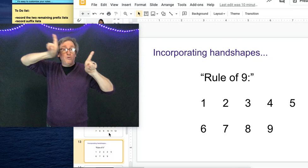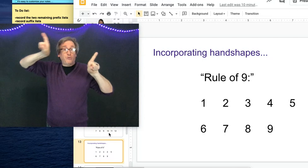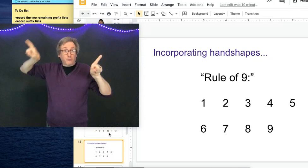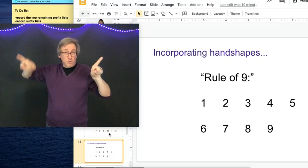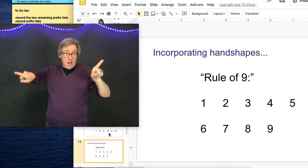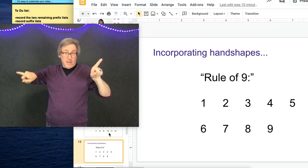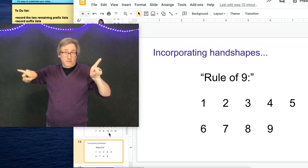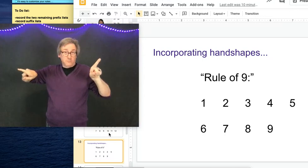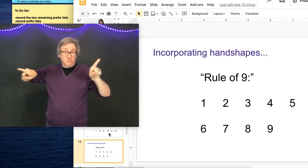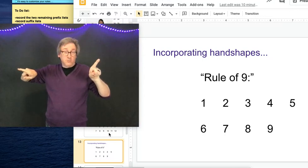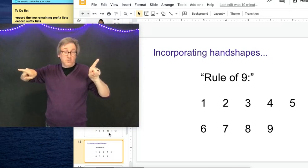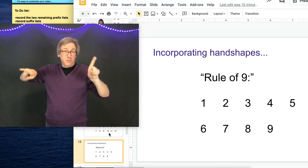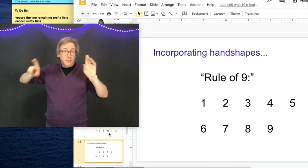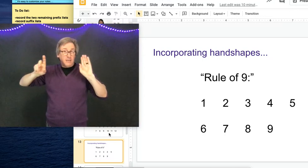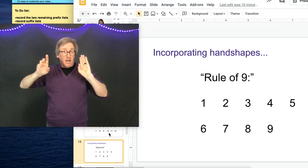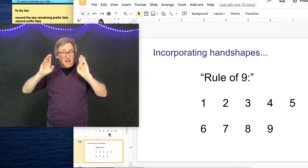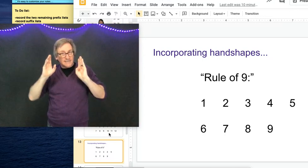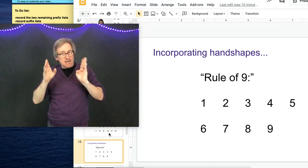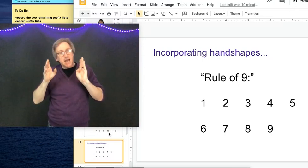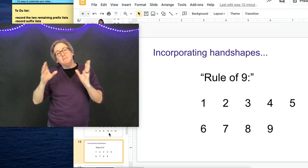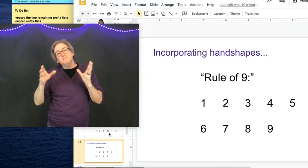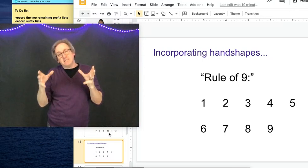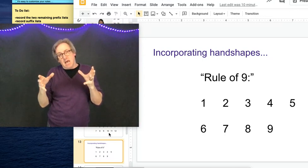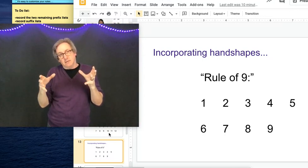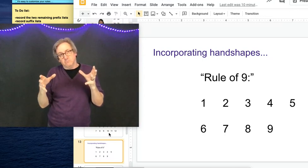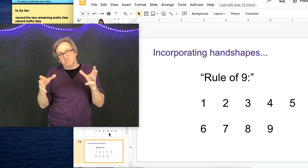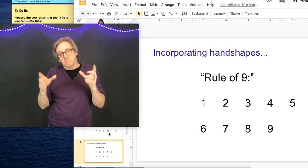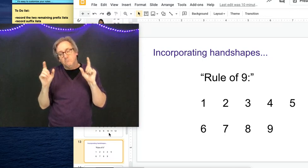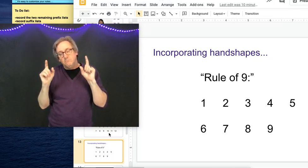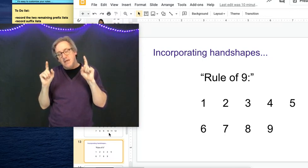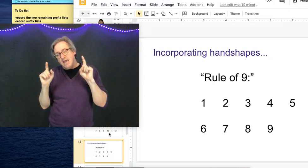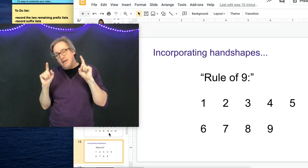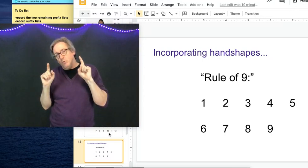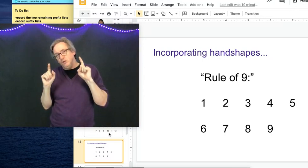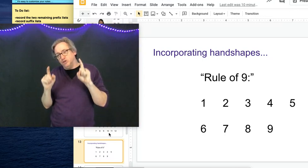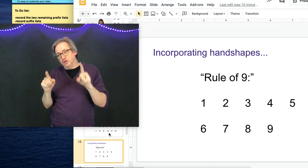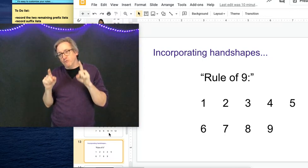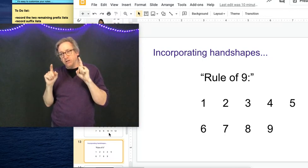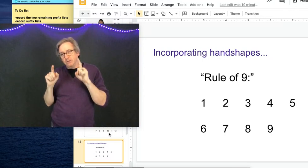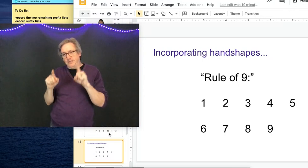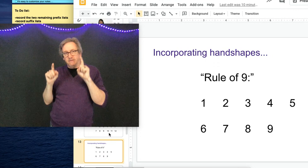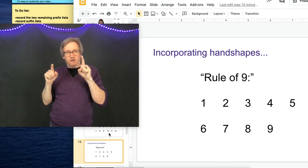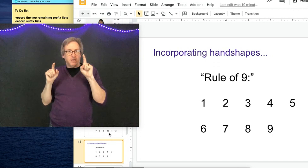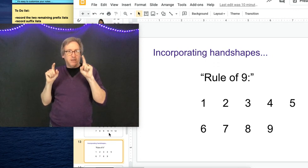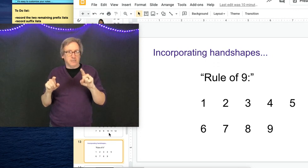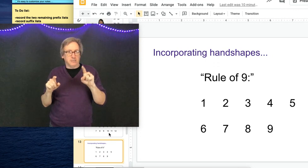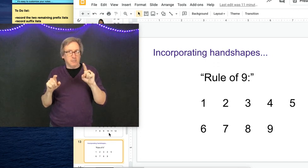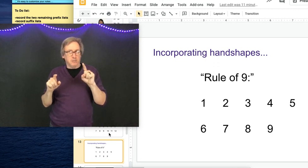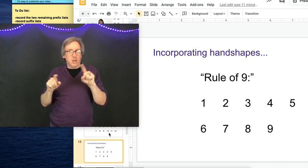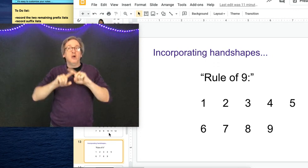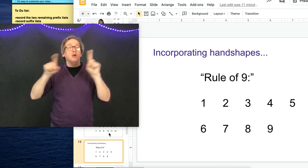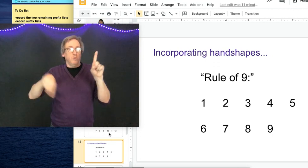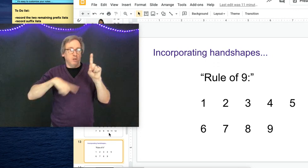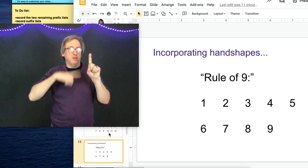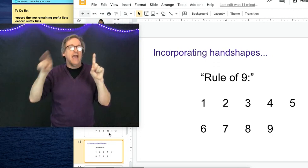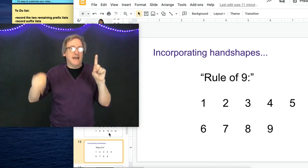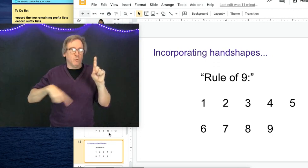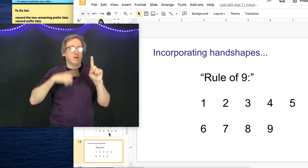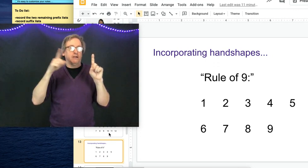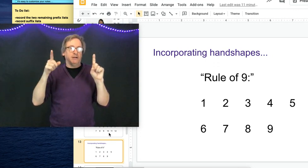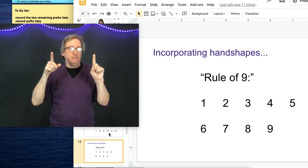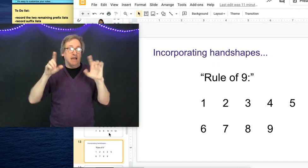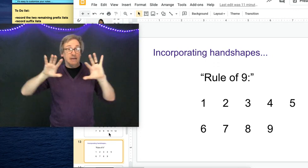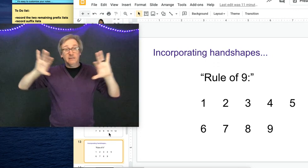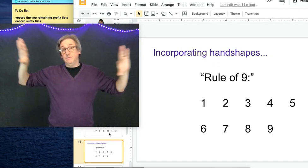1 through 9 on a time sign, and it will generally be it will add